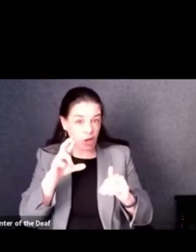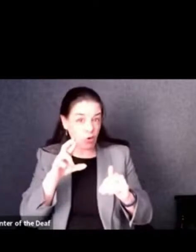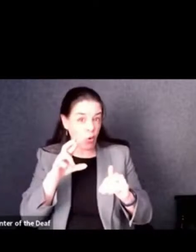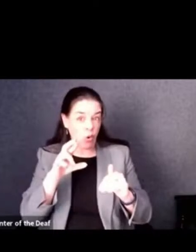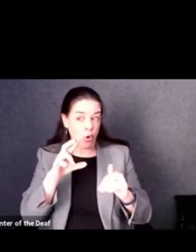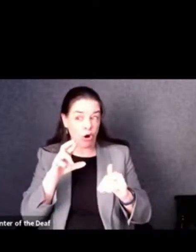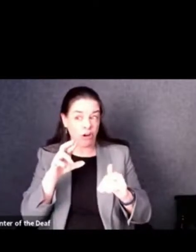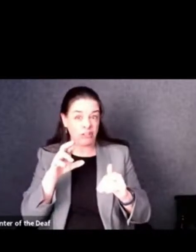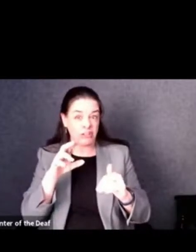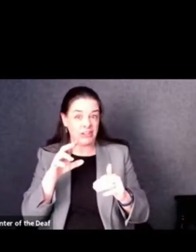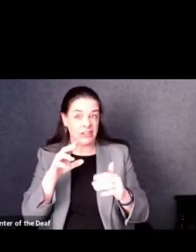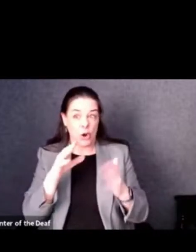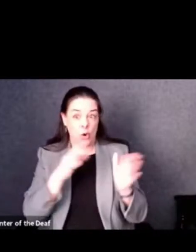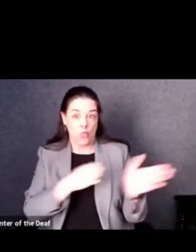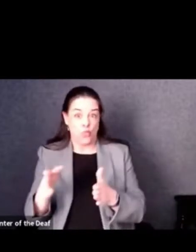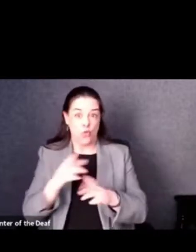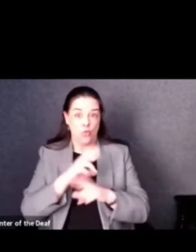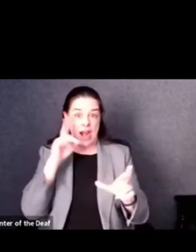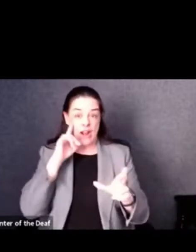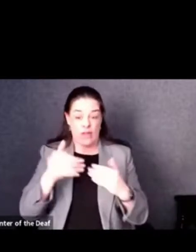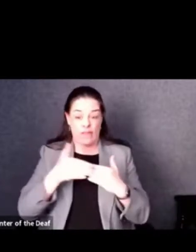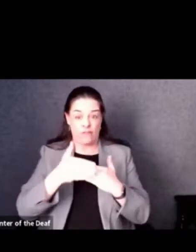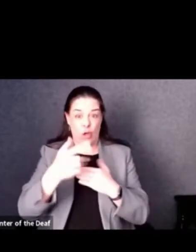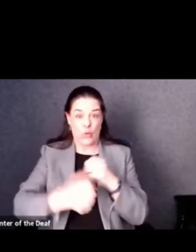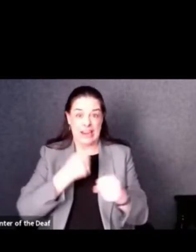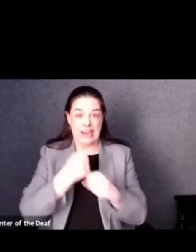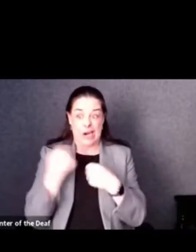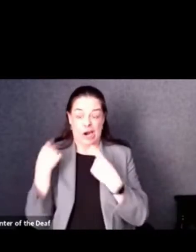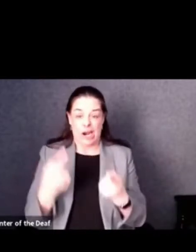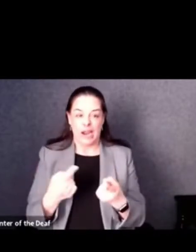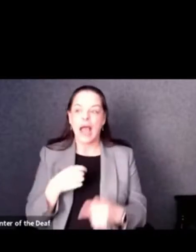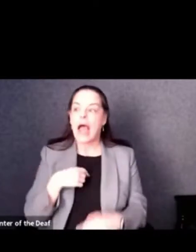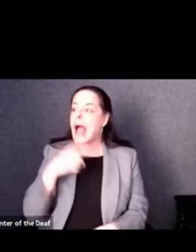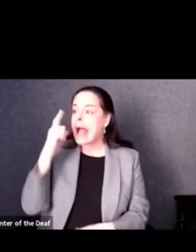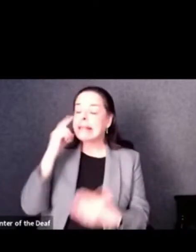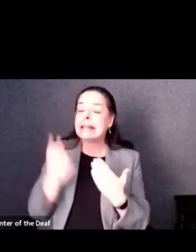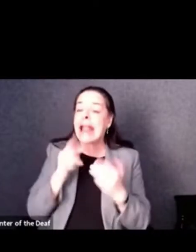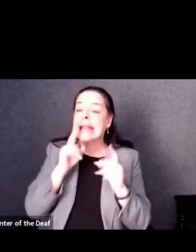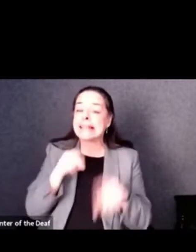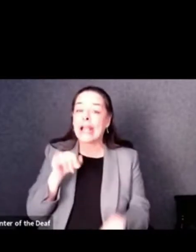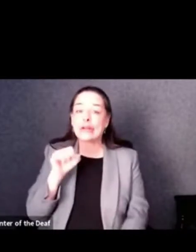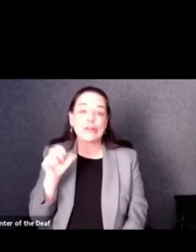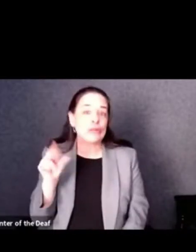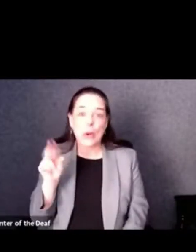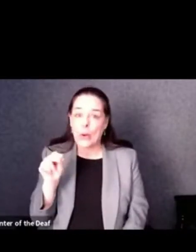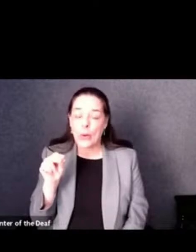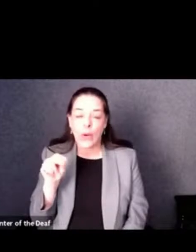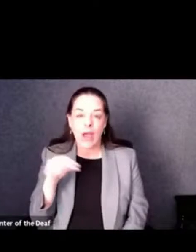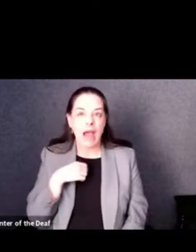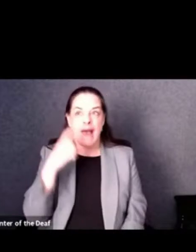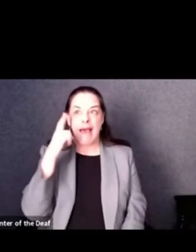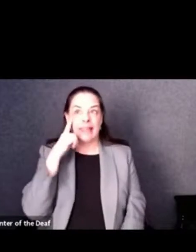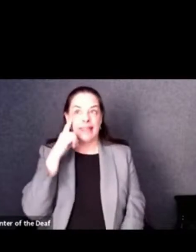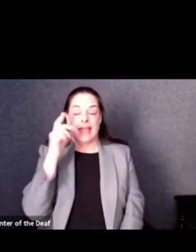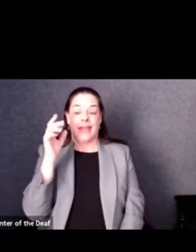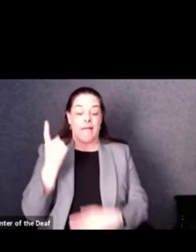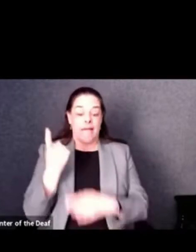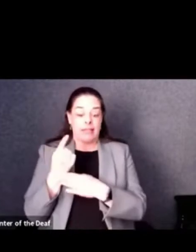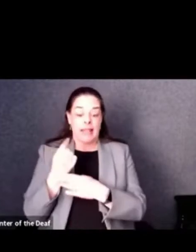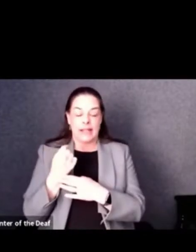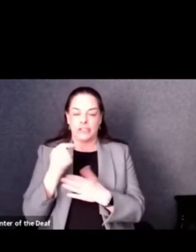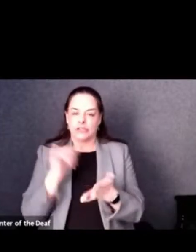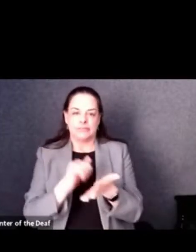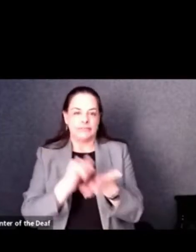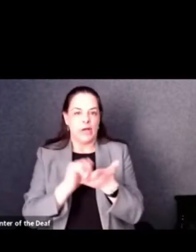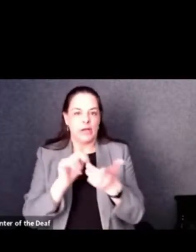followed? Yeah, I think the easy answer for that is no. I don't think there was any way that we could have